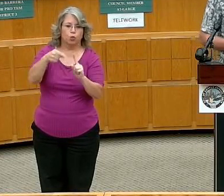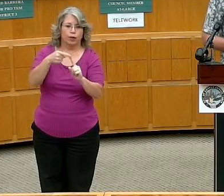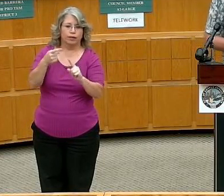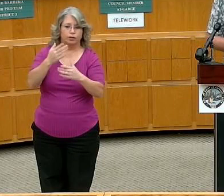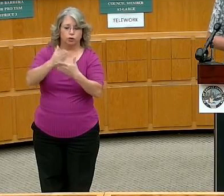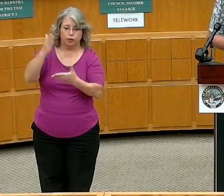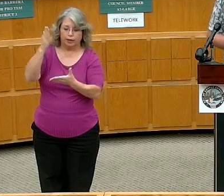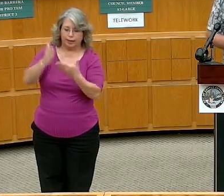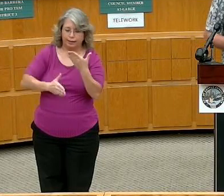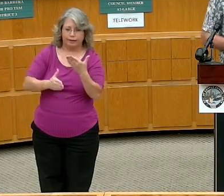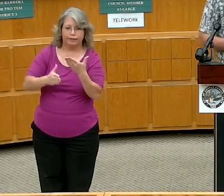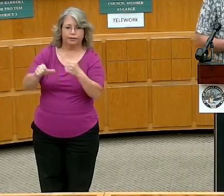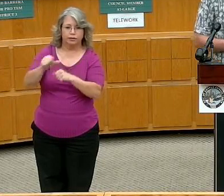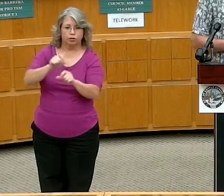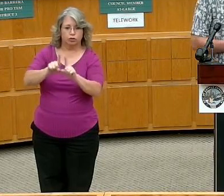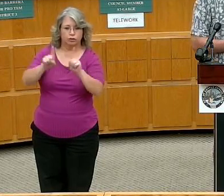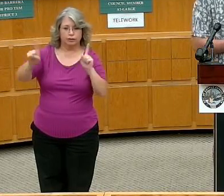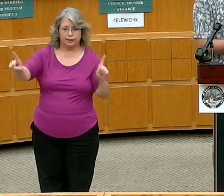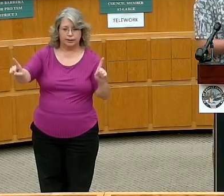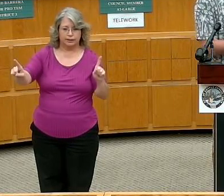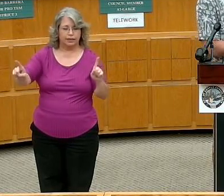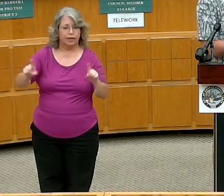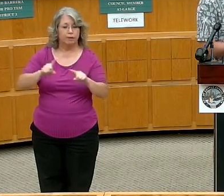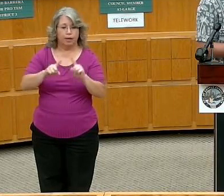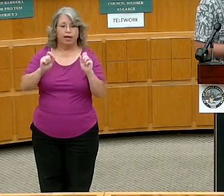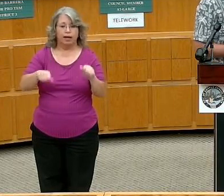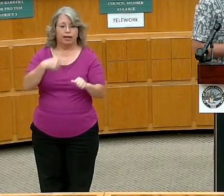day based upon those blue curves that we showed.